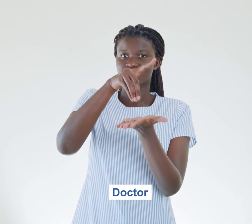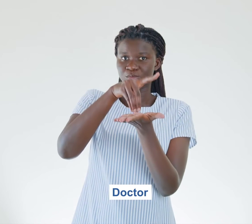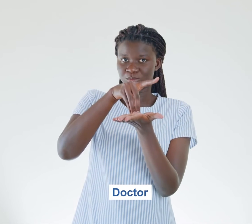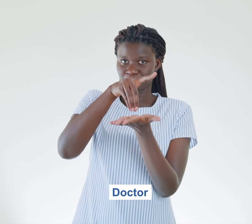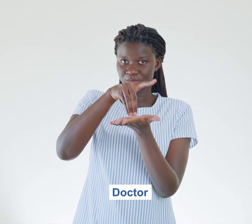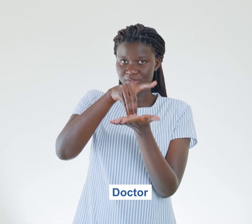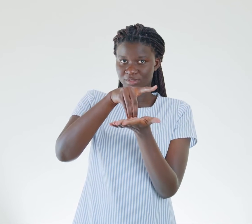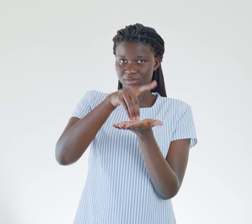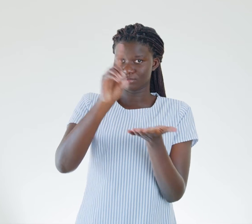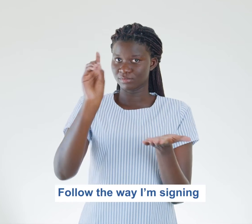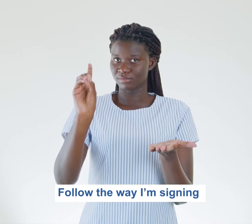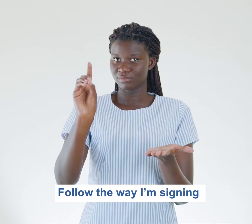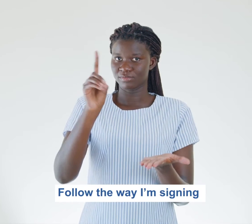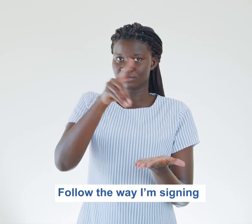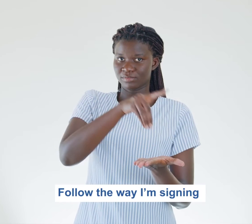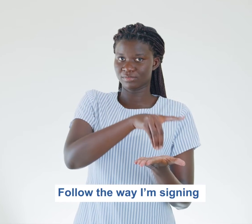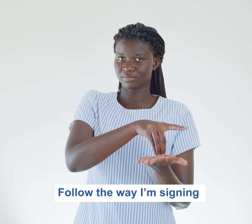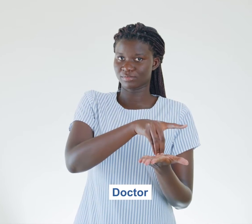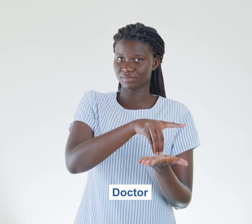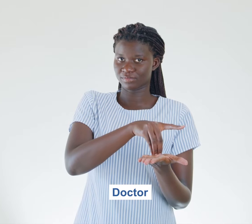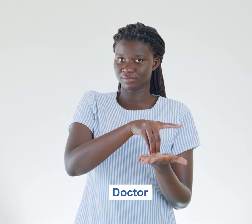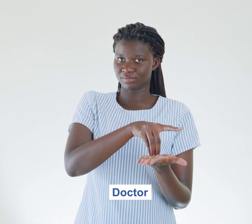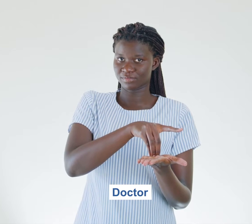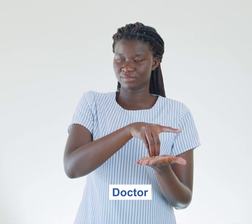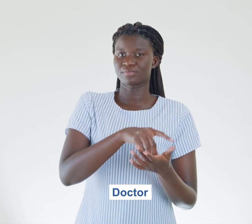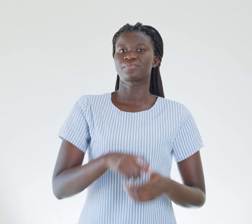Doctor, follow the way I'm signing, doctor.